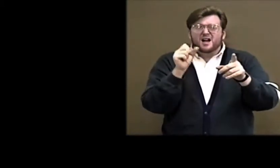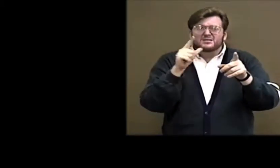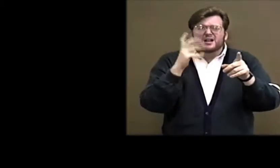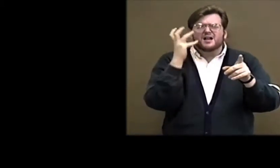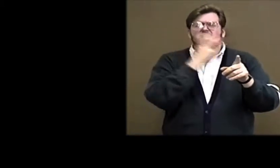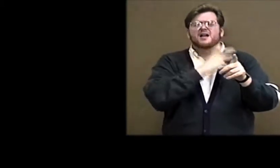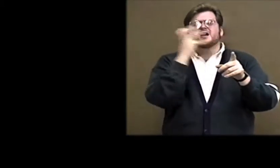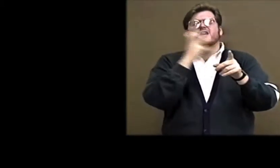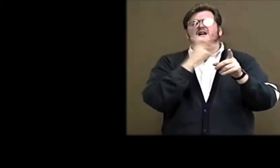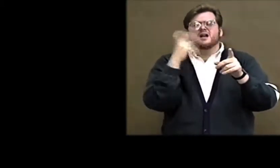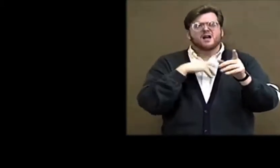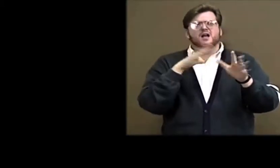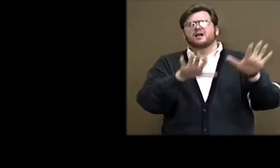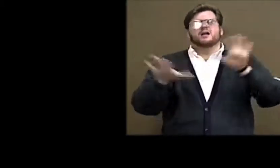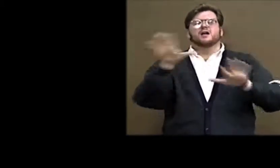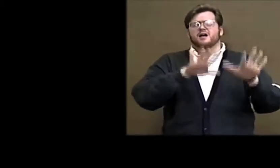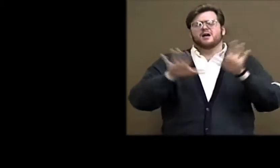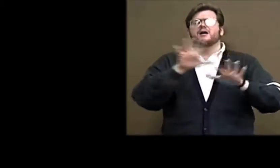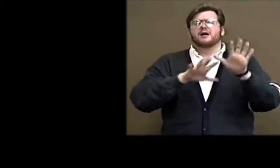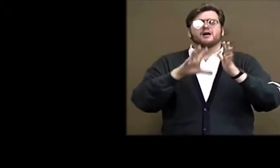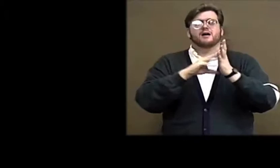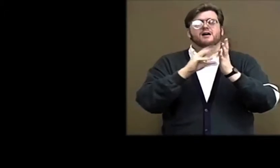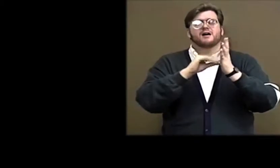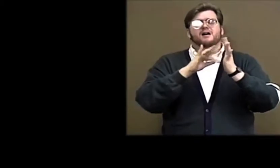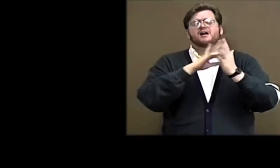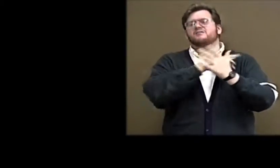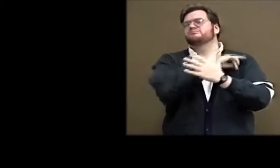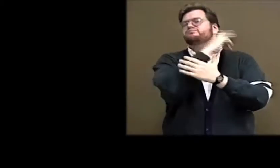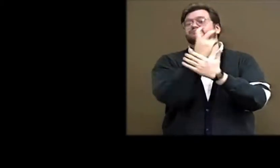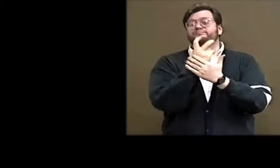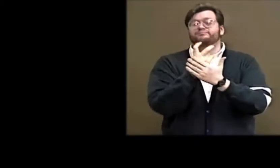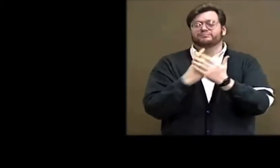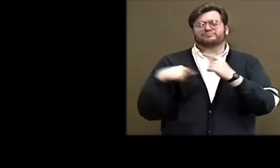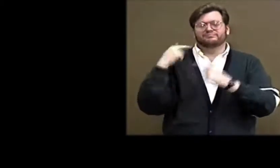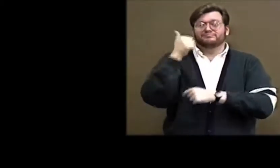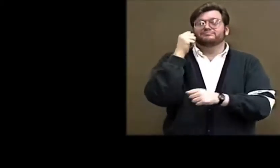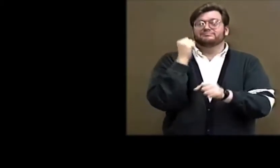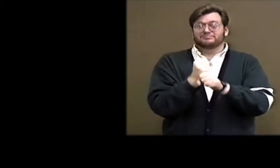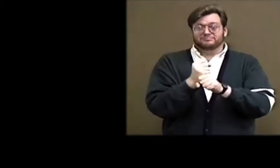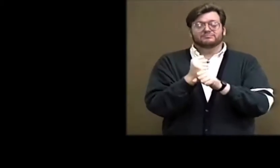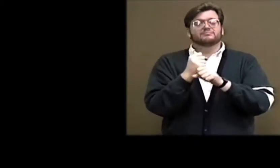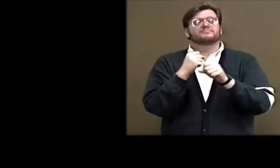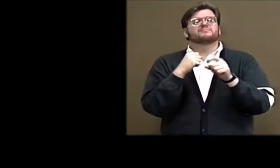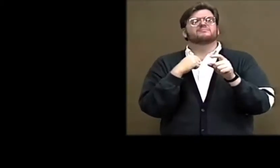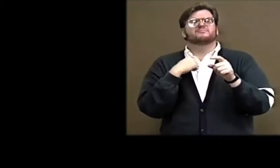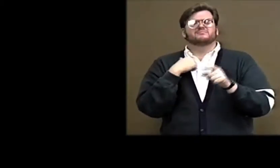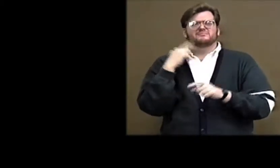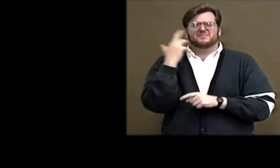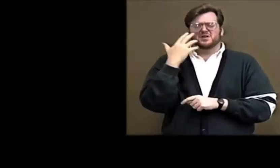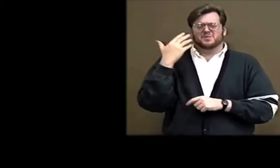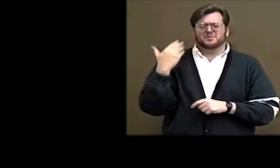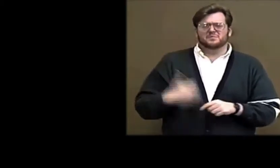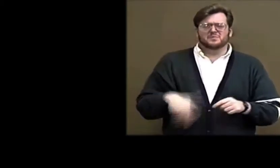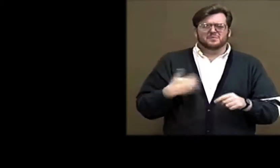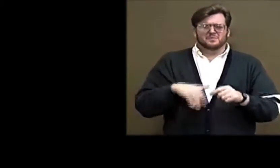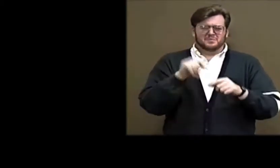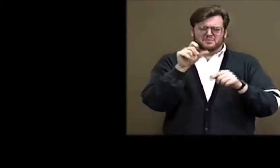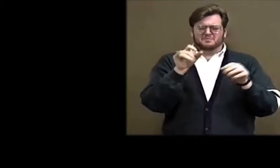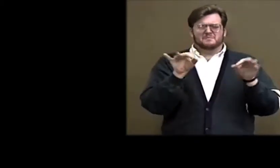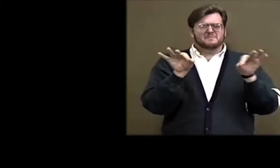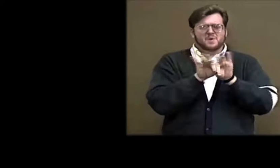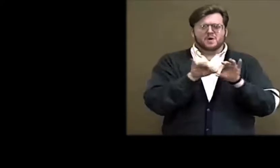could read, write, and speak English. When I went to college at 17, I saw deaf people signing in the deaf world. It was so